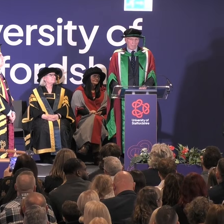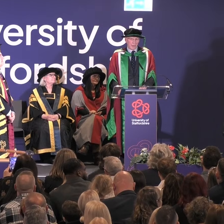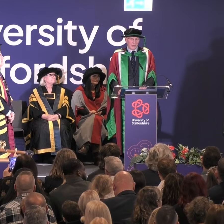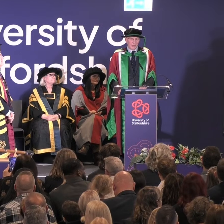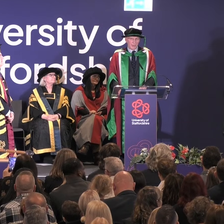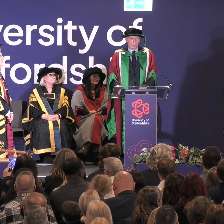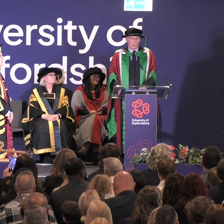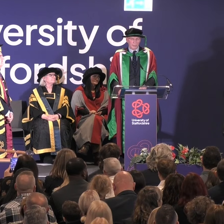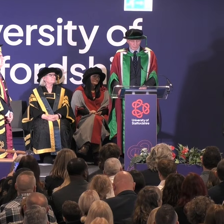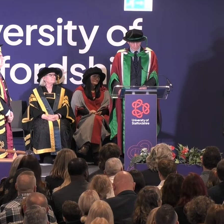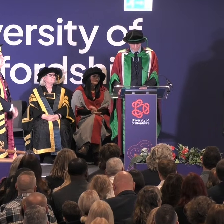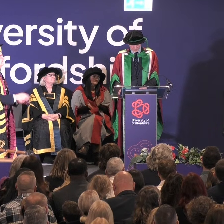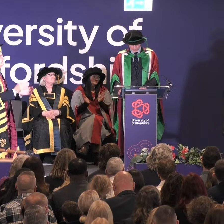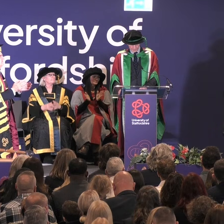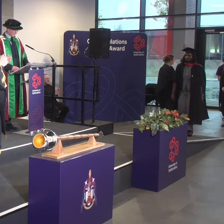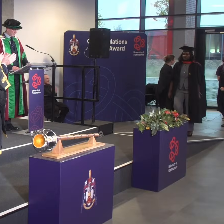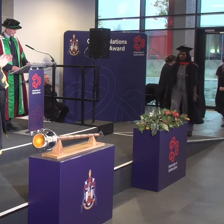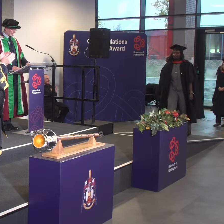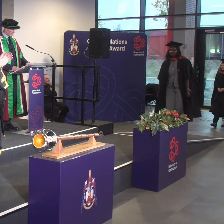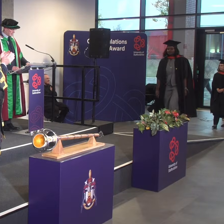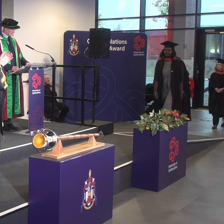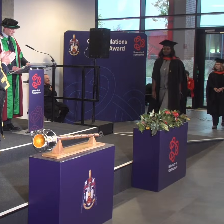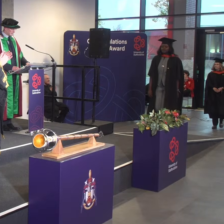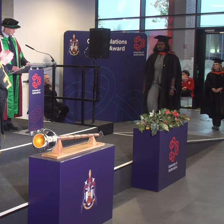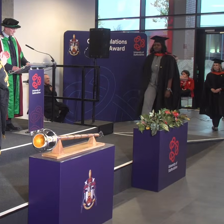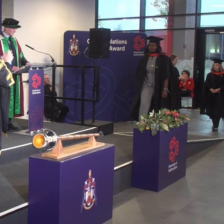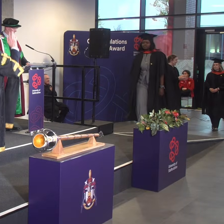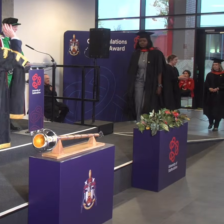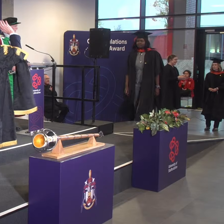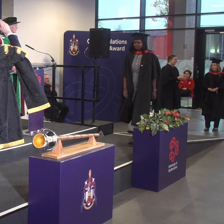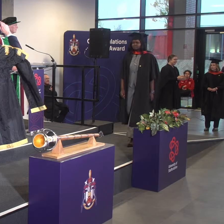Mary Monica Akumu.